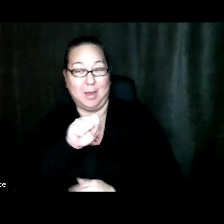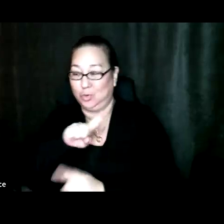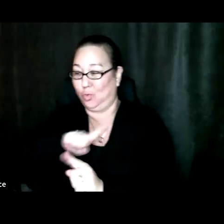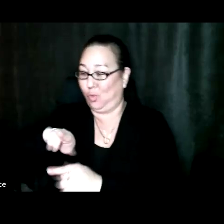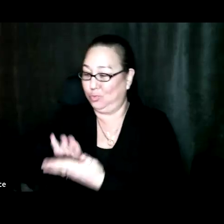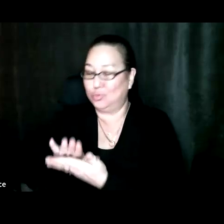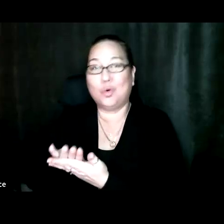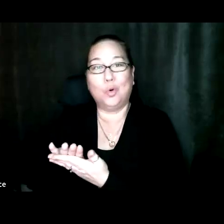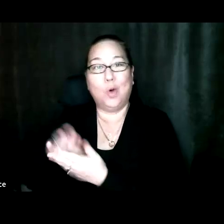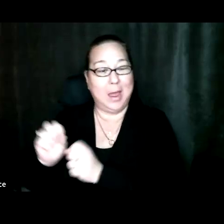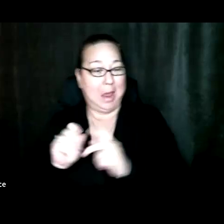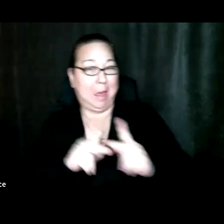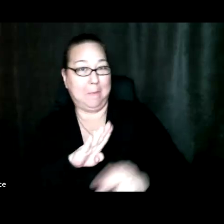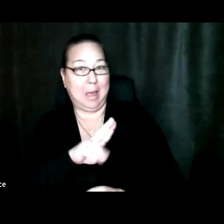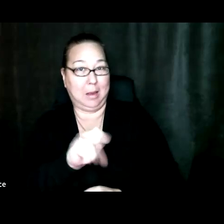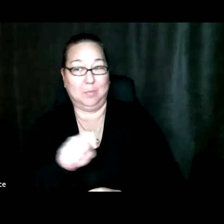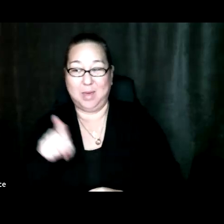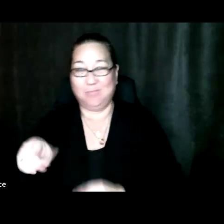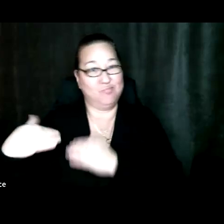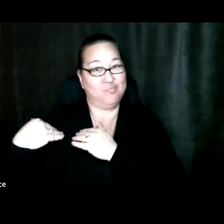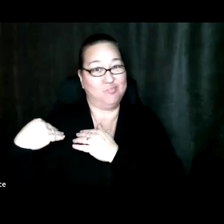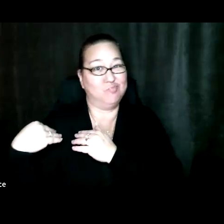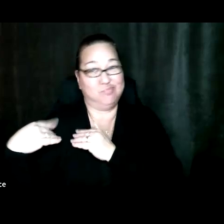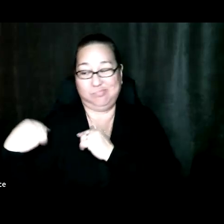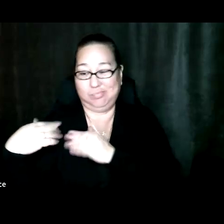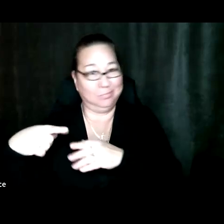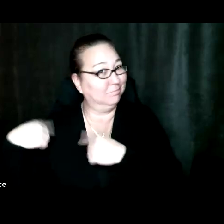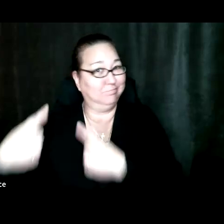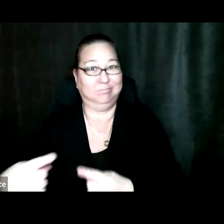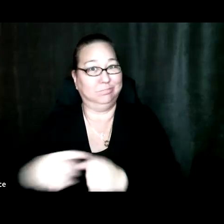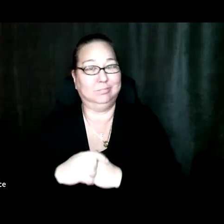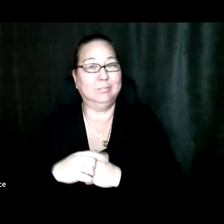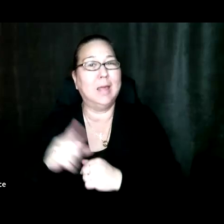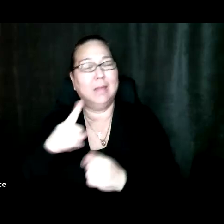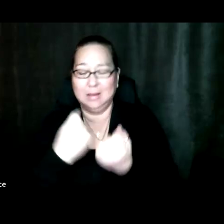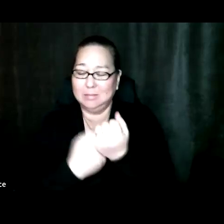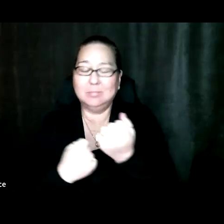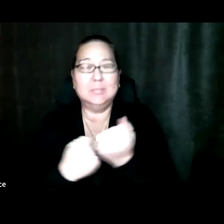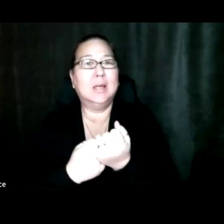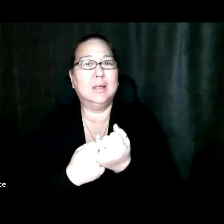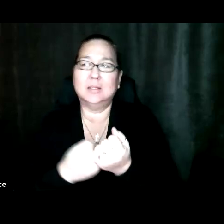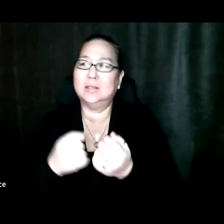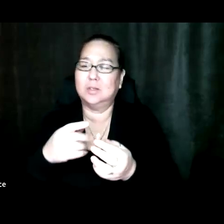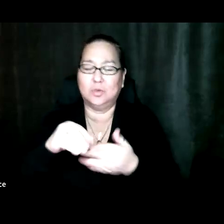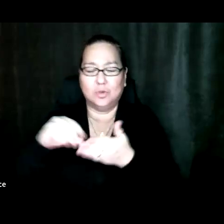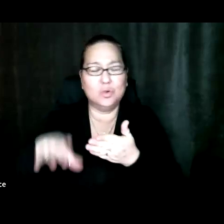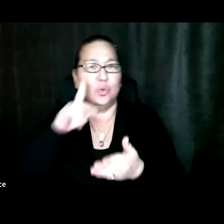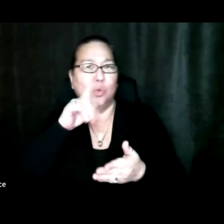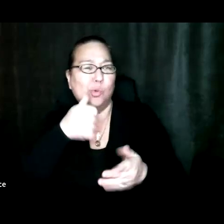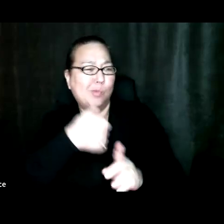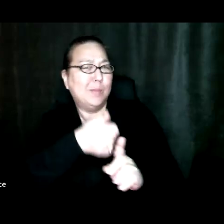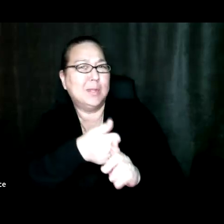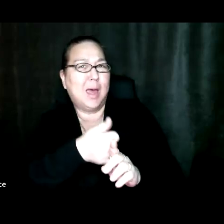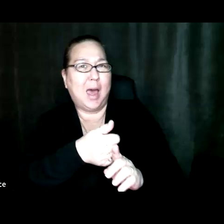help break down academic content when lessons are moving too fast, to assist students in regaining control when they are emotionally or